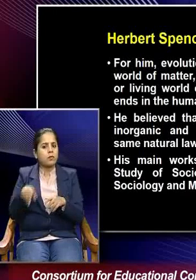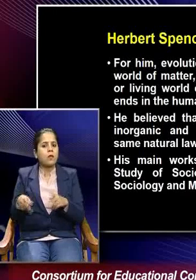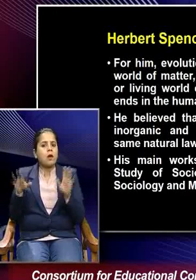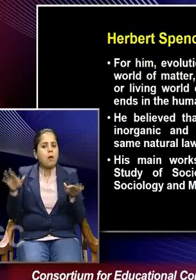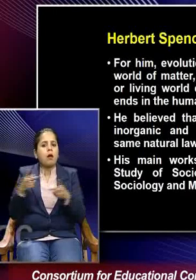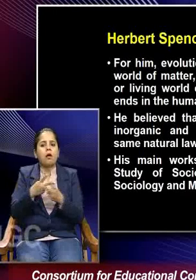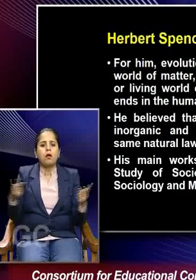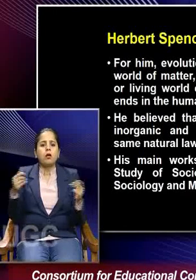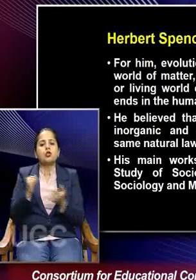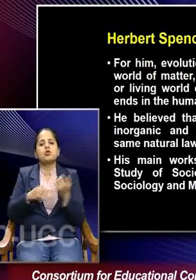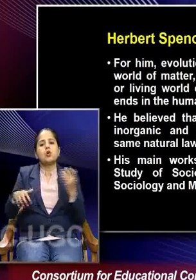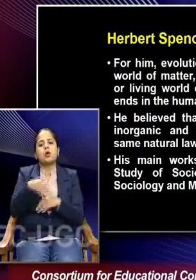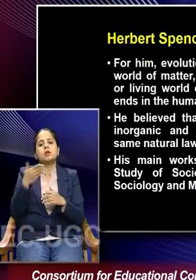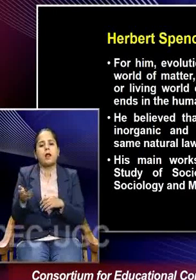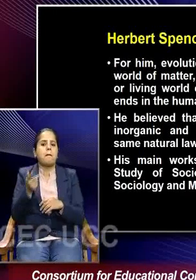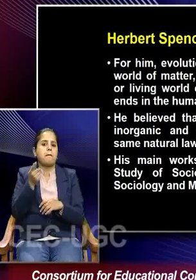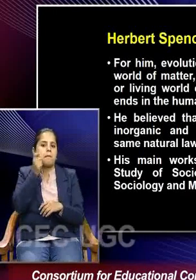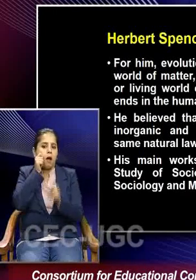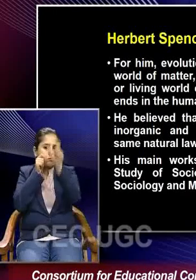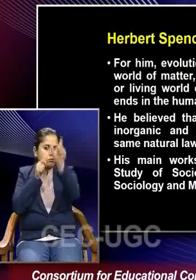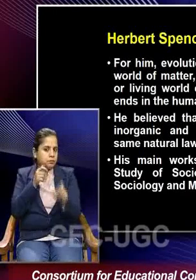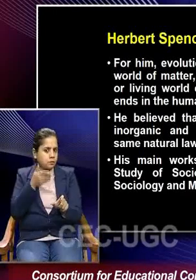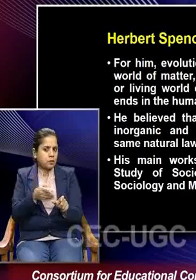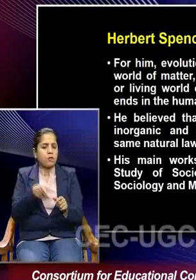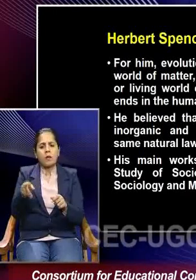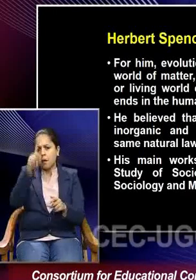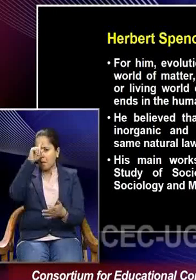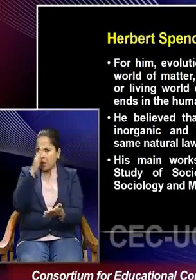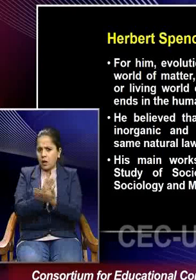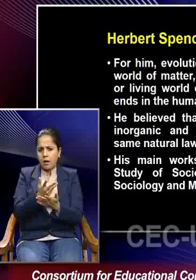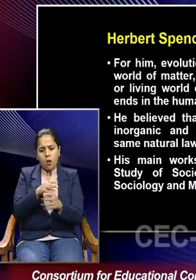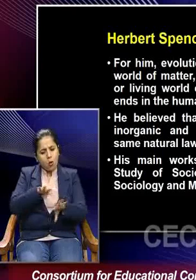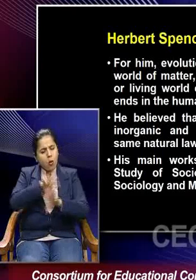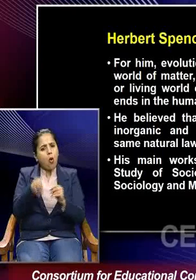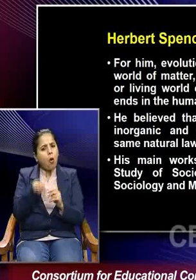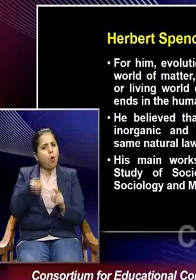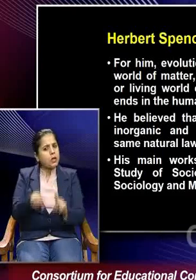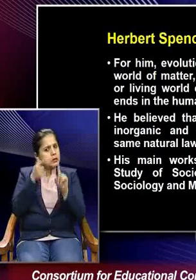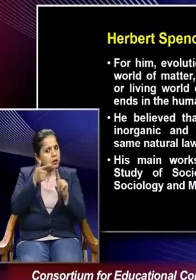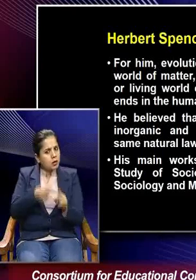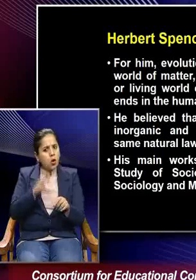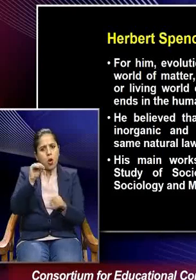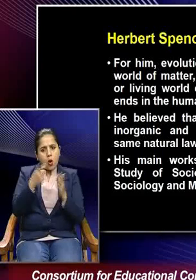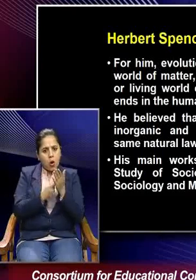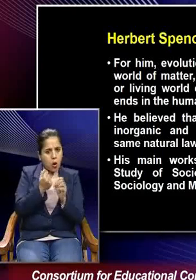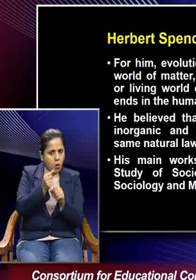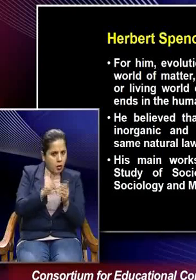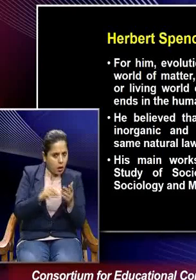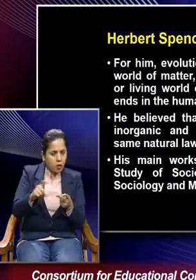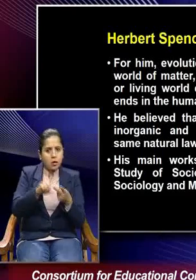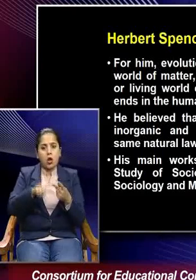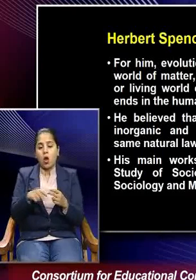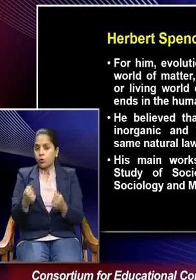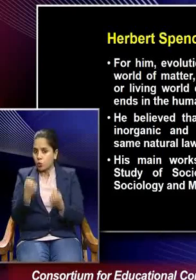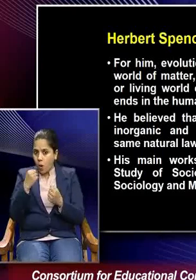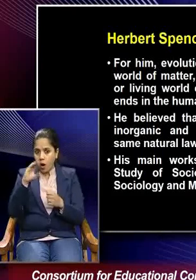social world of men. Spencer believed that all phenomena, organic, inorganic,